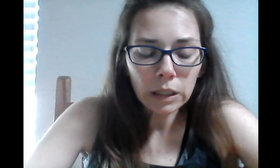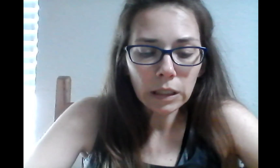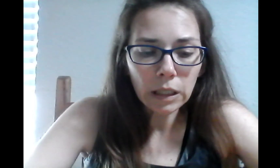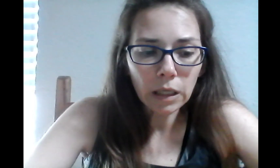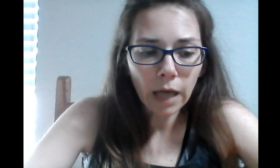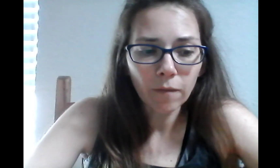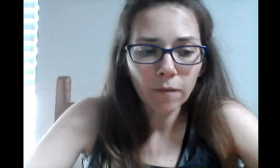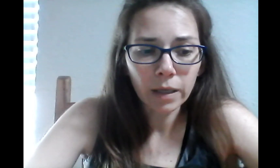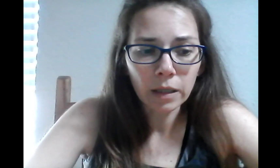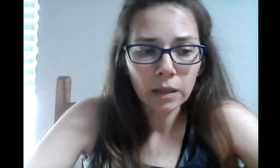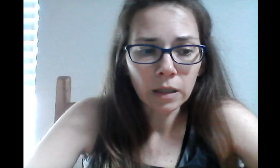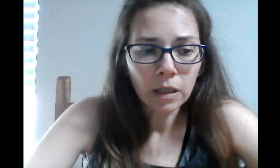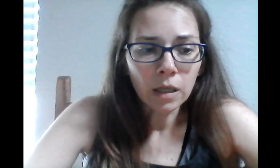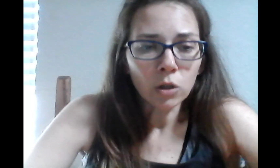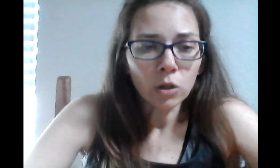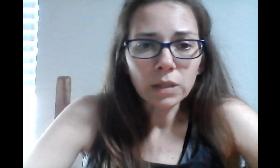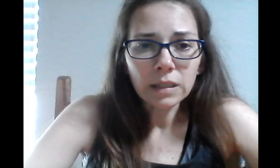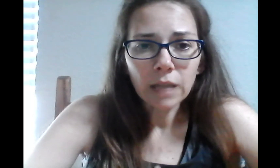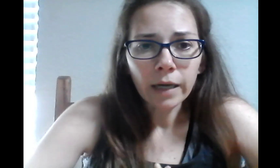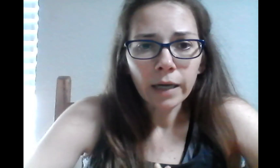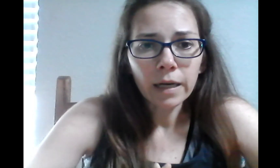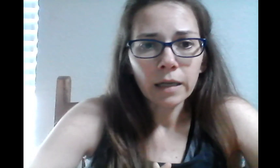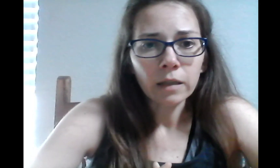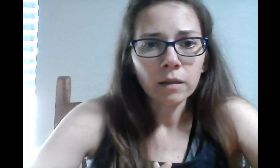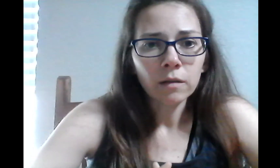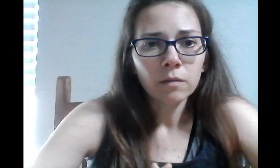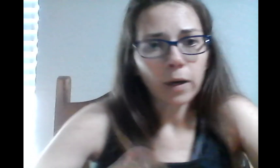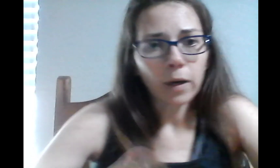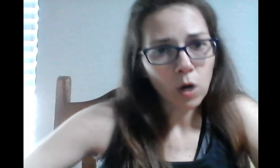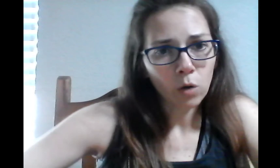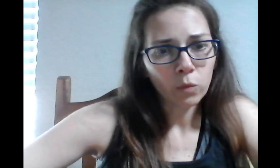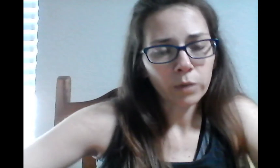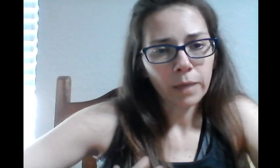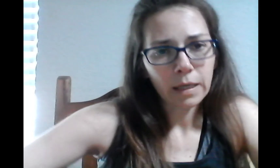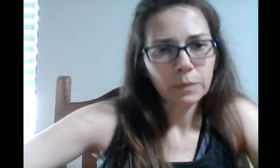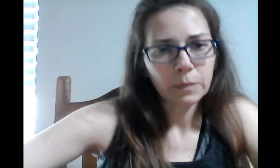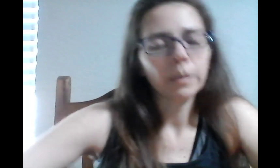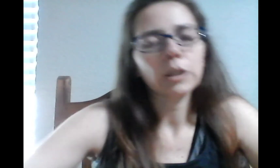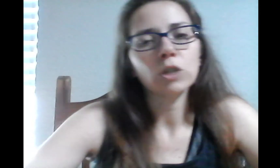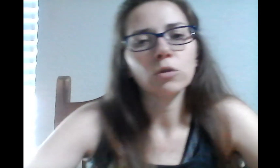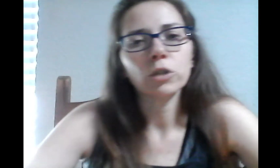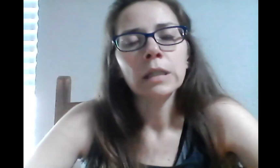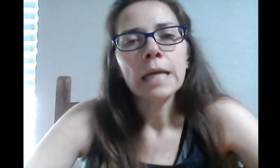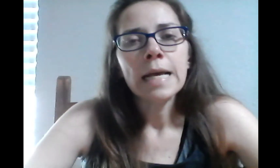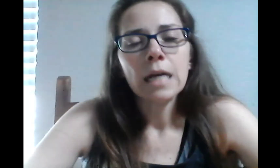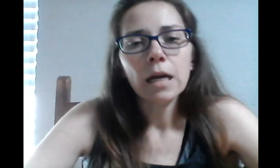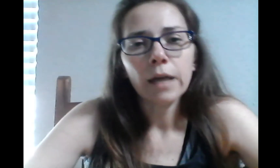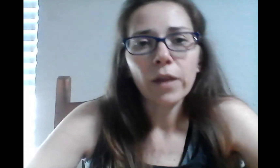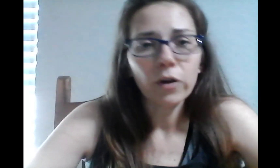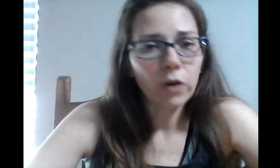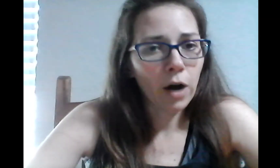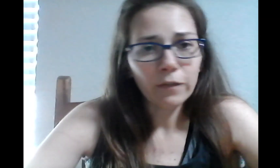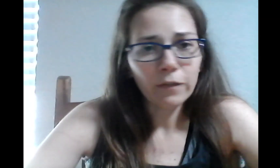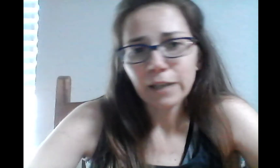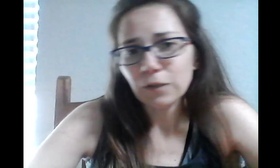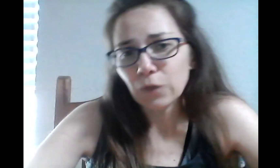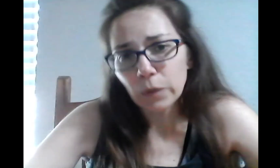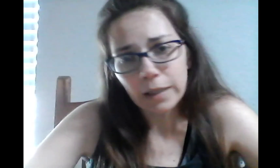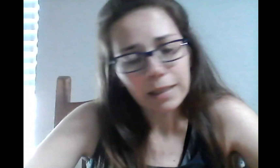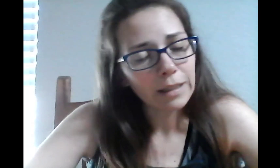We have been using sign in my own home with my husband and my children. Now, they are not as fluent as they